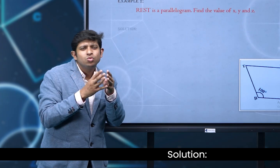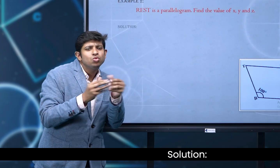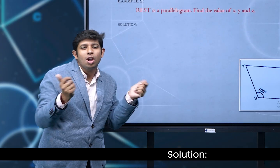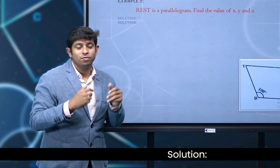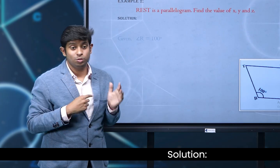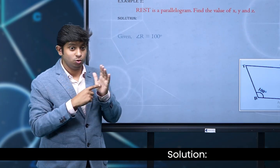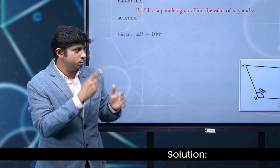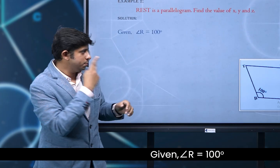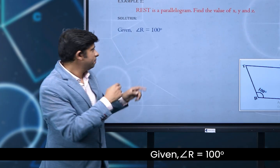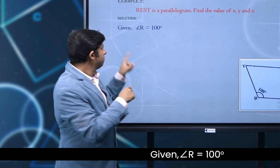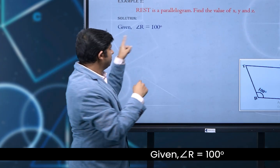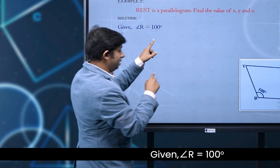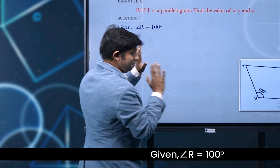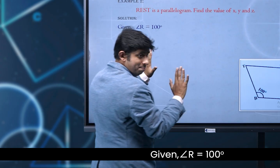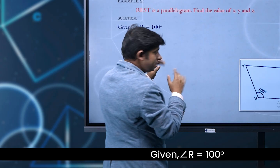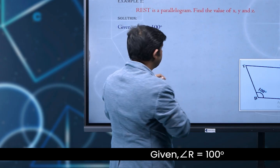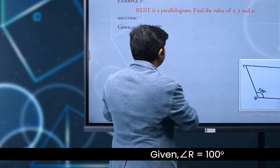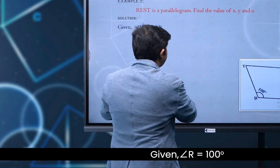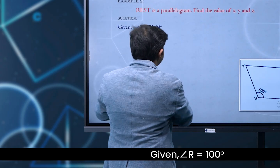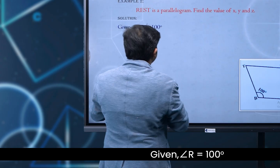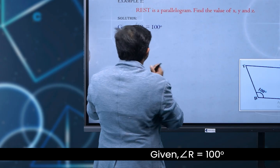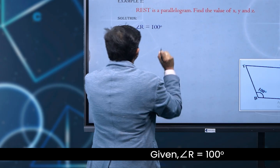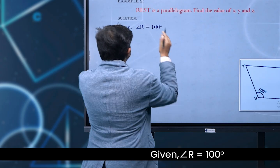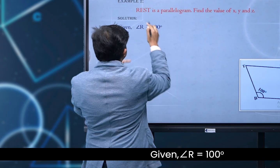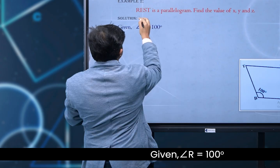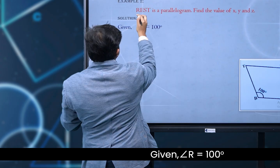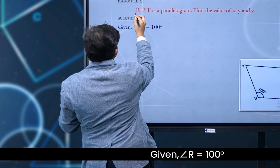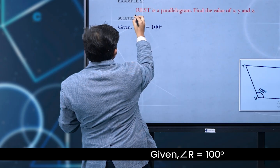Solution. Given angle R is equal to 100 degrees.